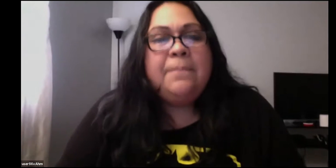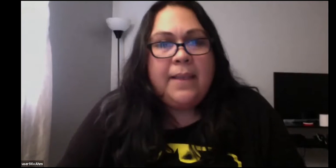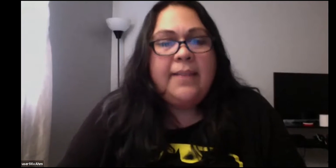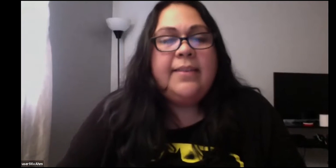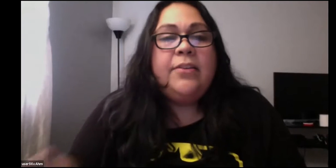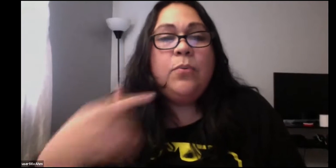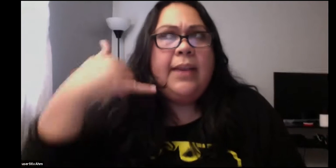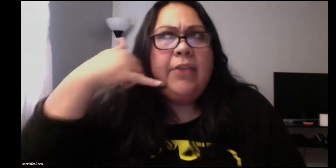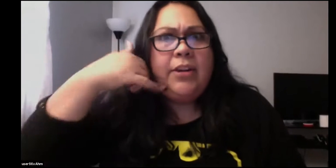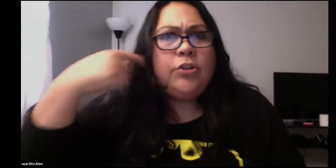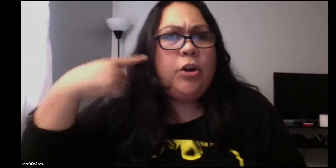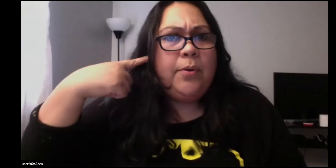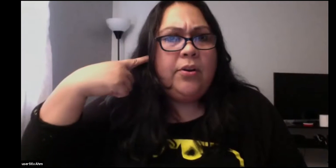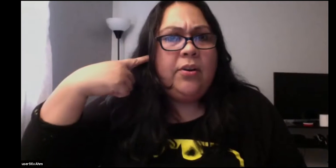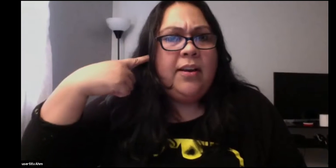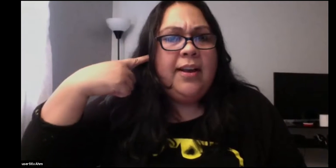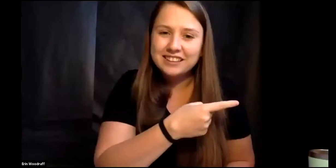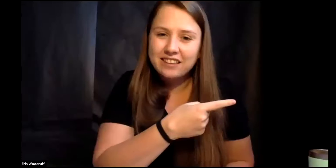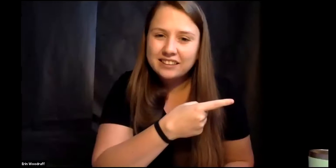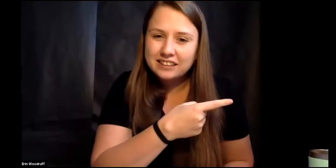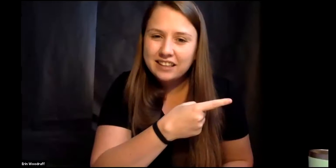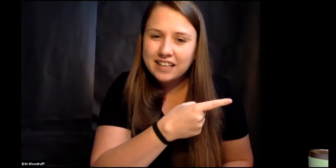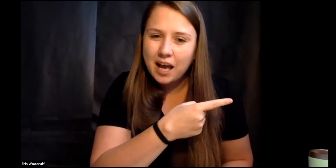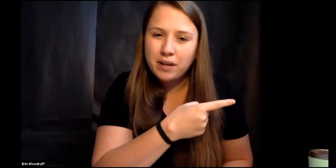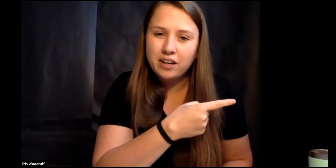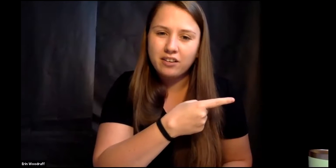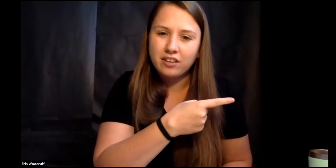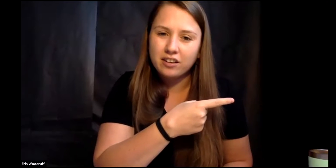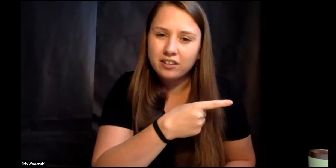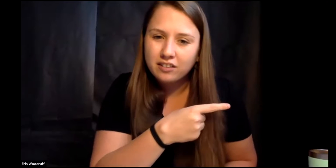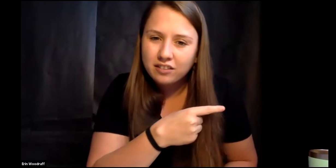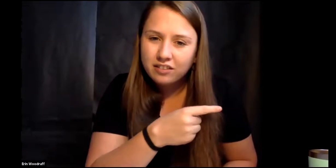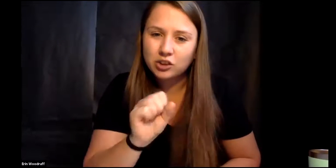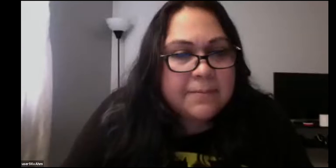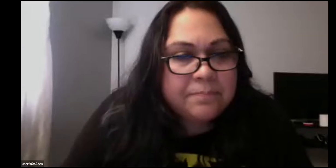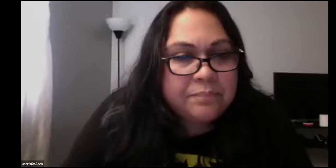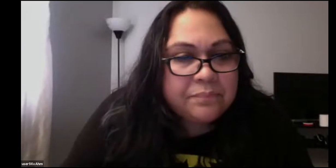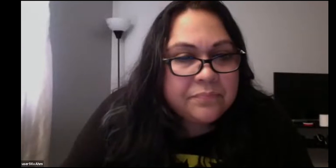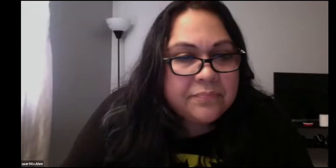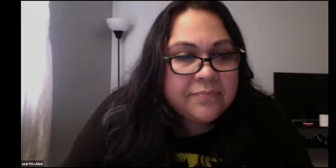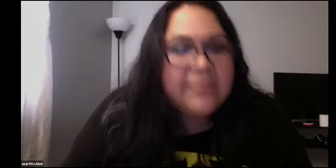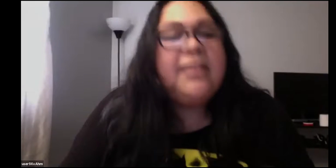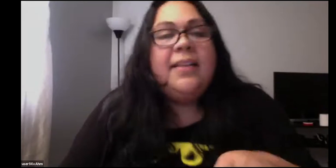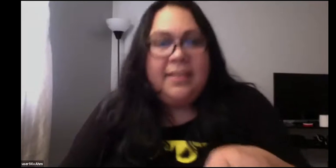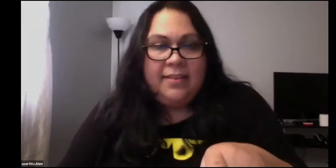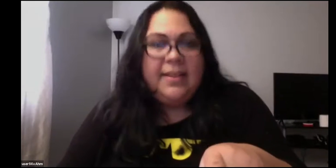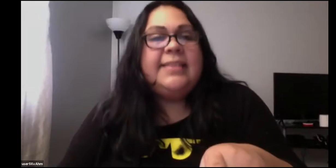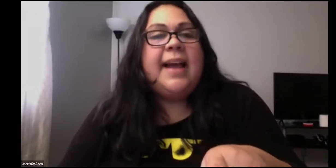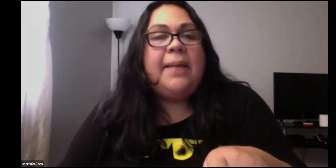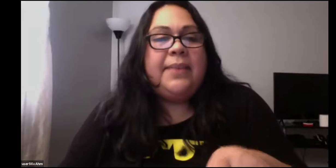And then you will hear an interpreter. Yeah, and the interpreter will say everything he says. The Sorensen app. That's the app that they